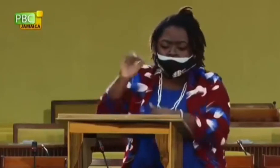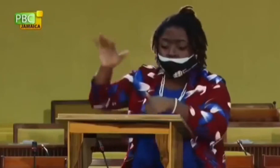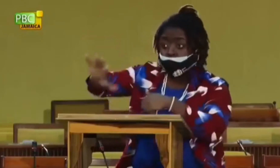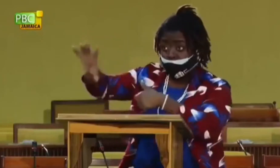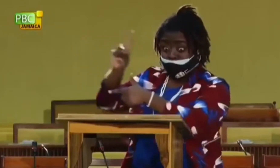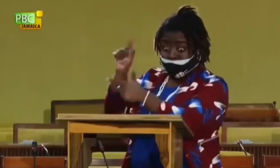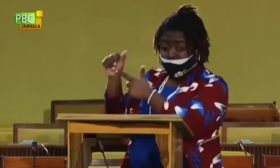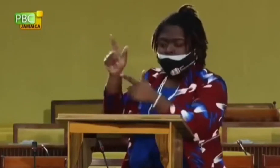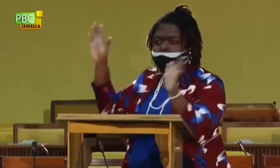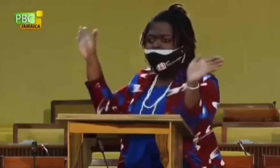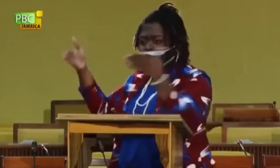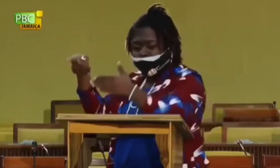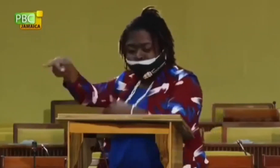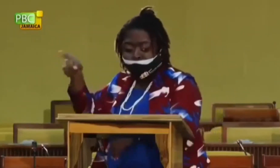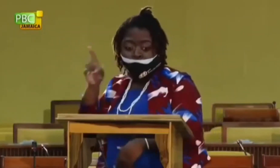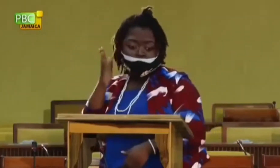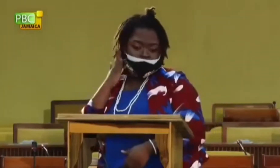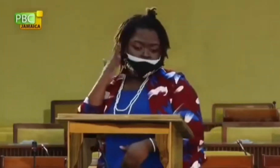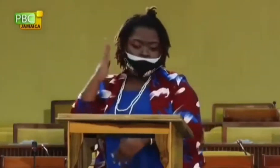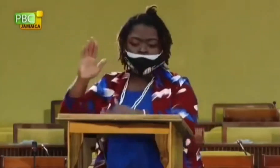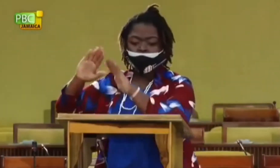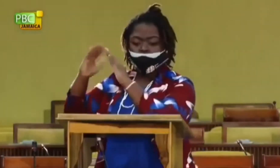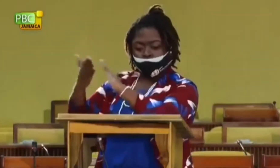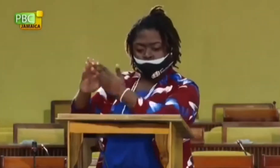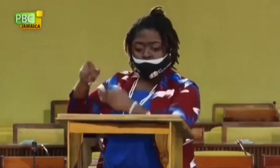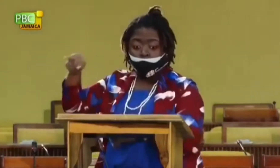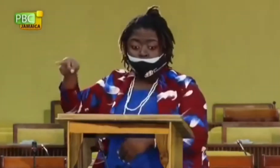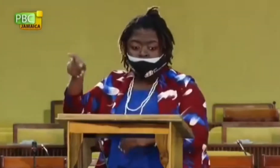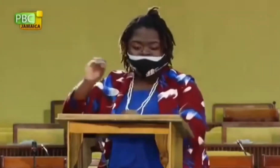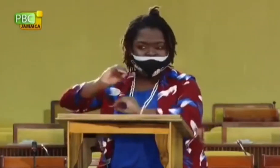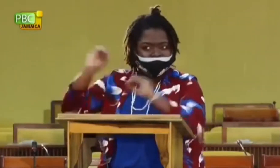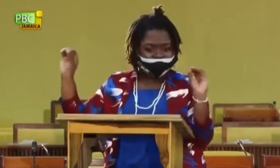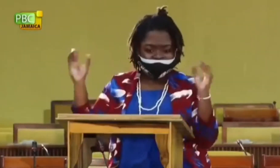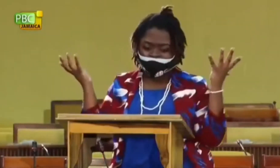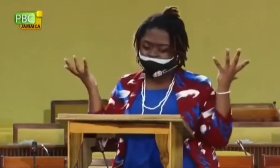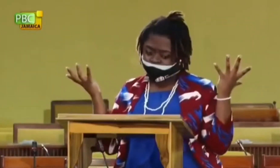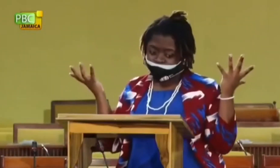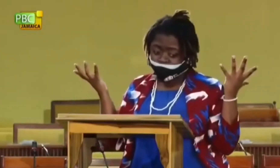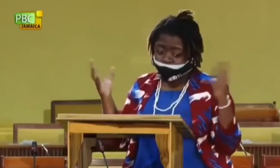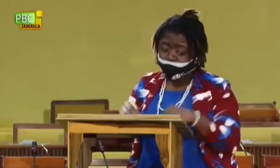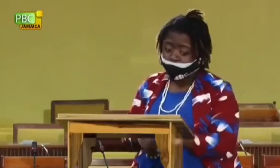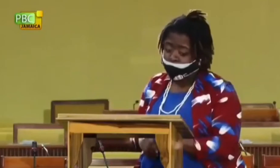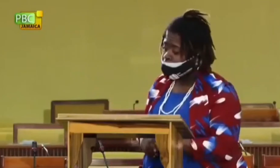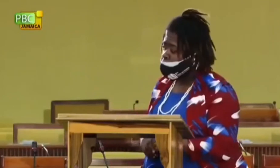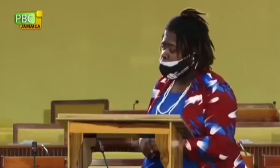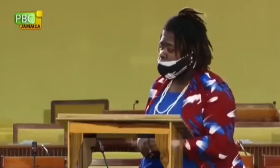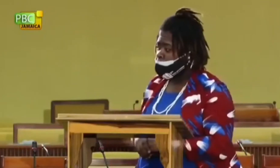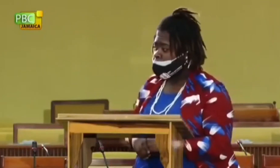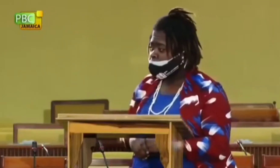to aid with members from the disability community, especially the deaf community.